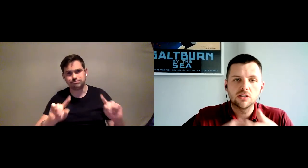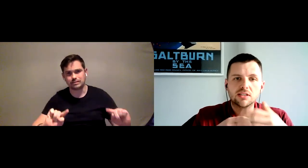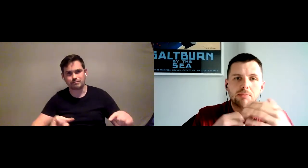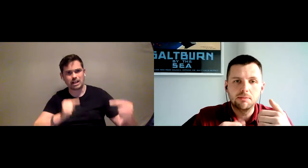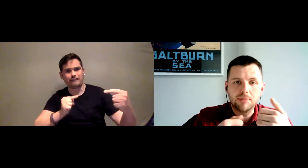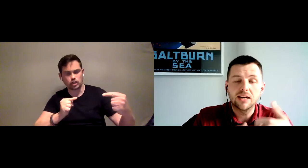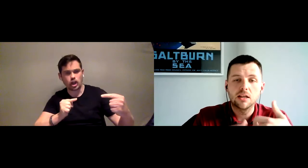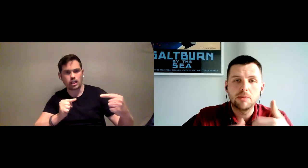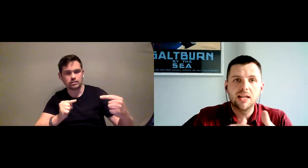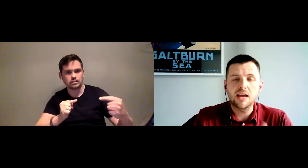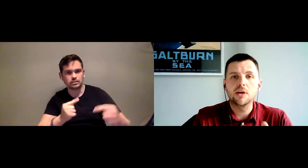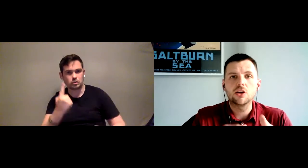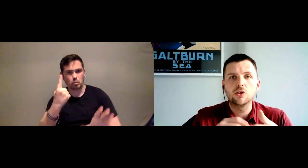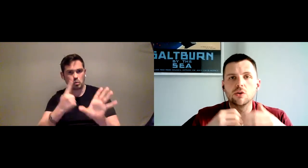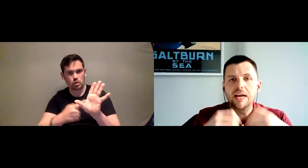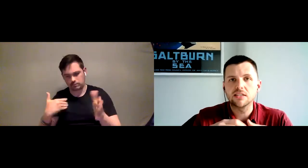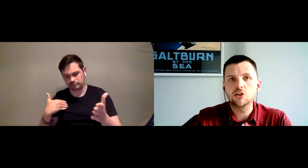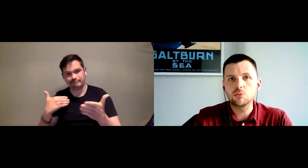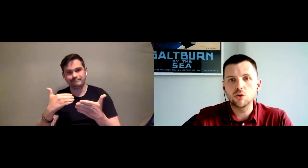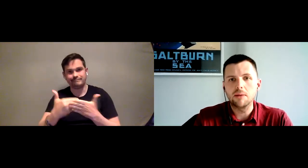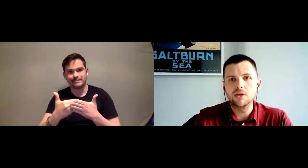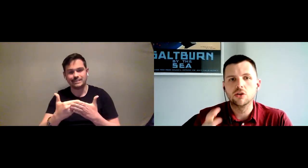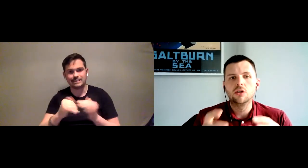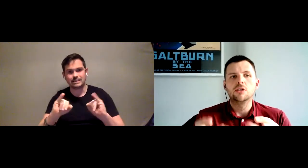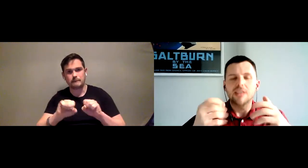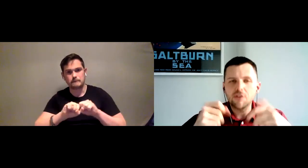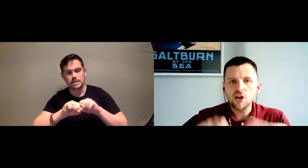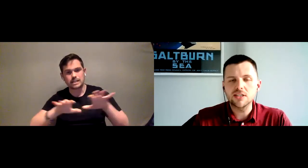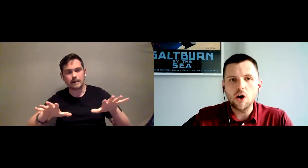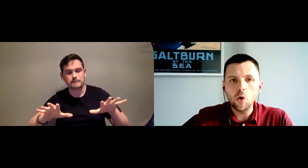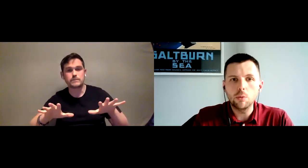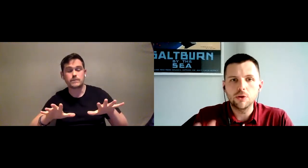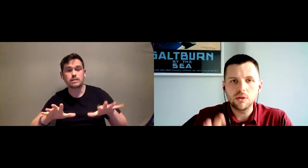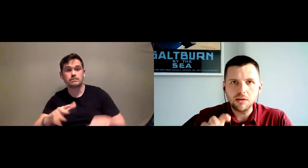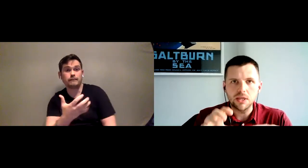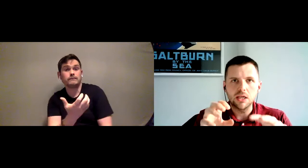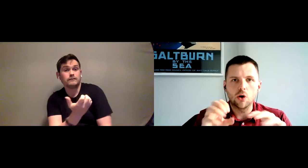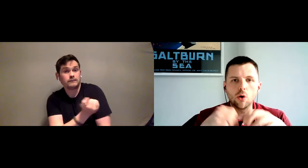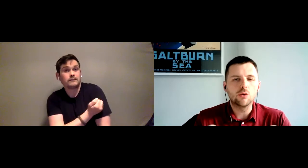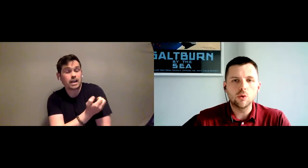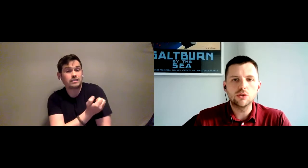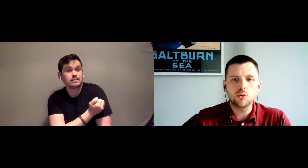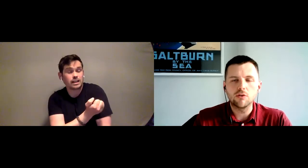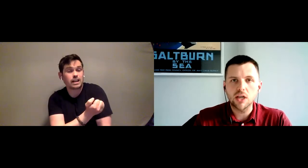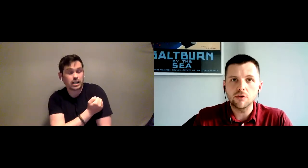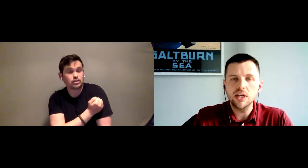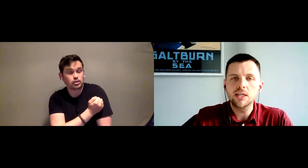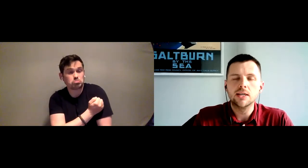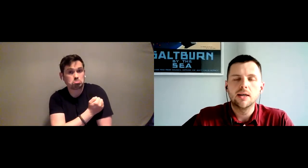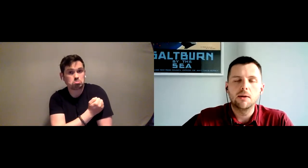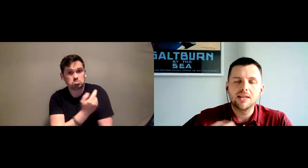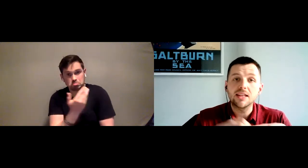year since the beginning of the pandemic, you know, the vaccination program has given us that hope that we might be on the road to our